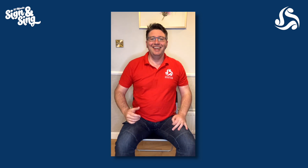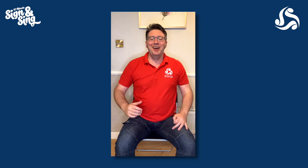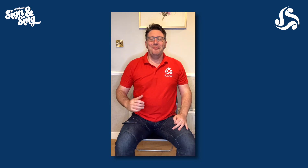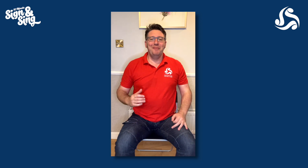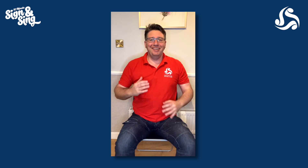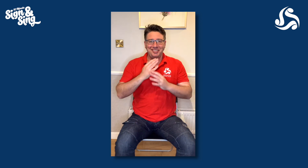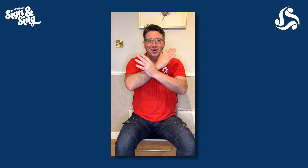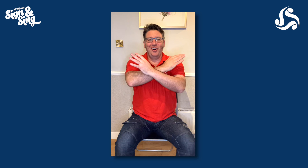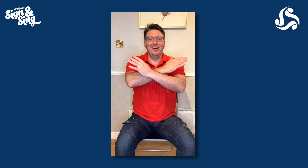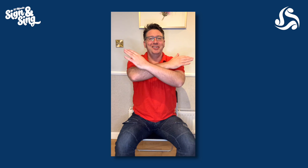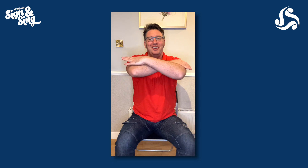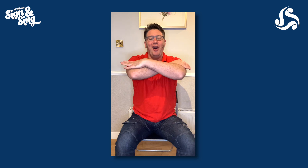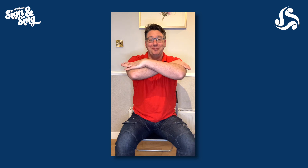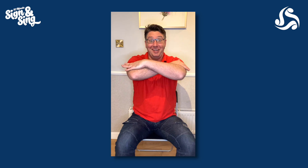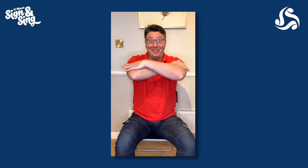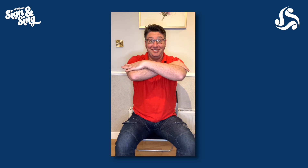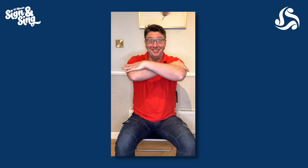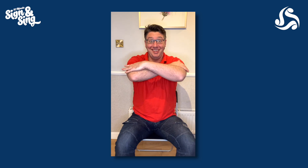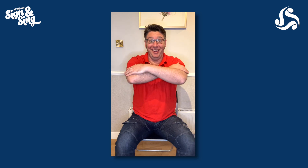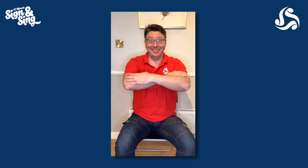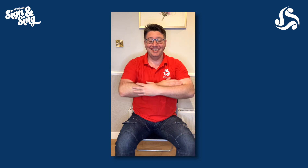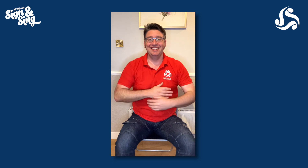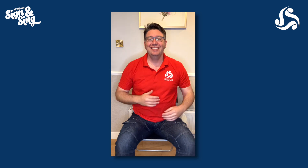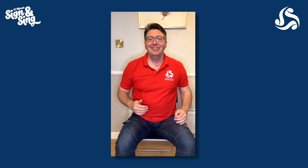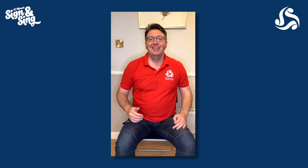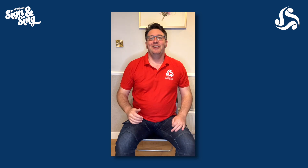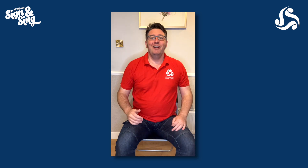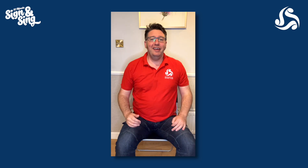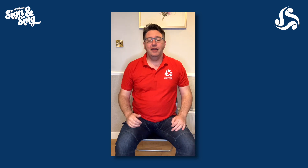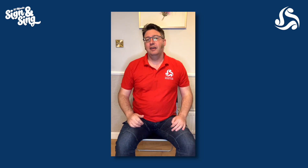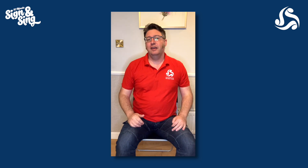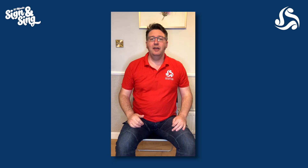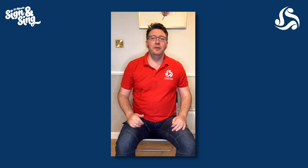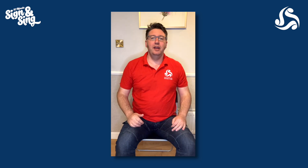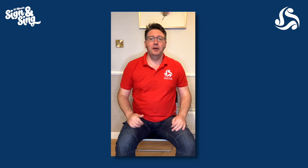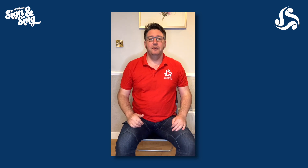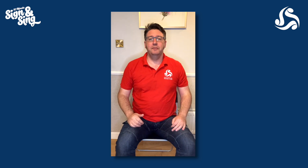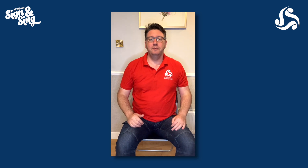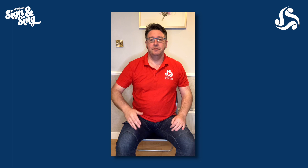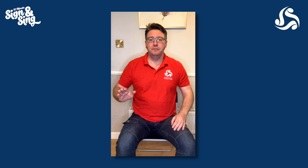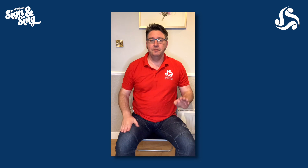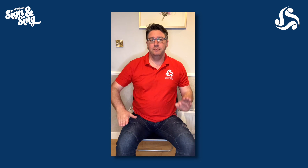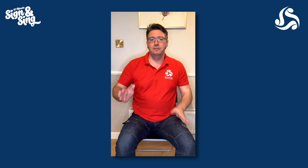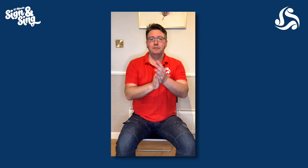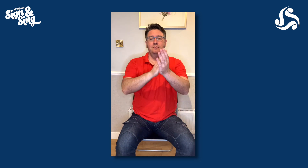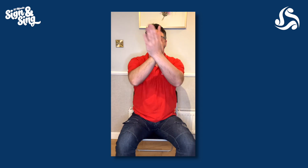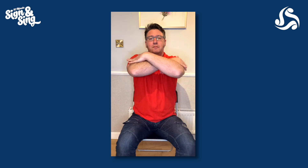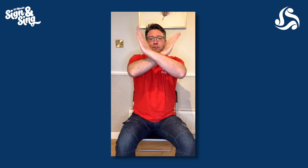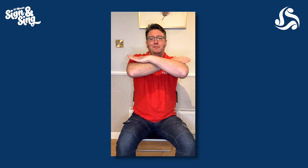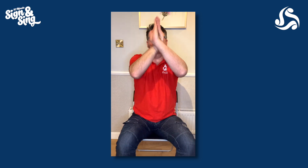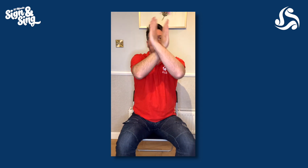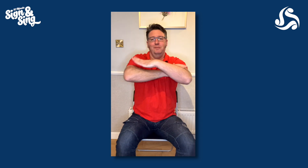rolling. Make sure your arms don't get too tired. You ready? Here we go.